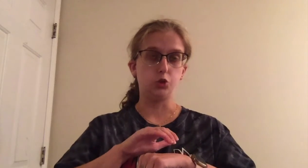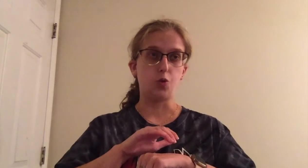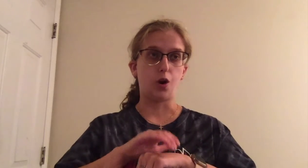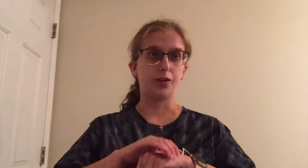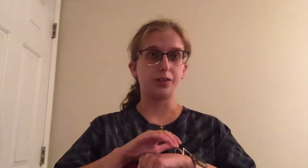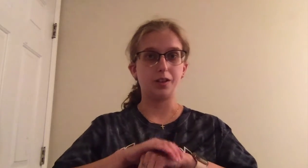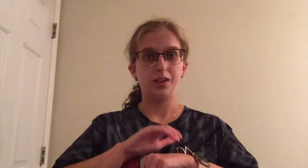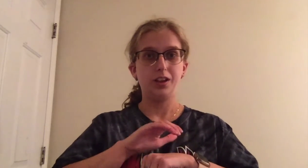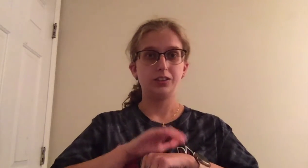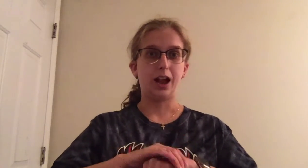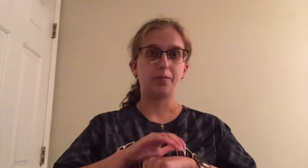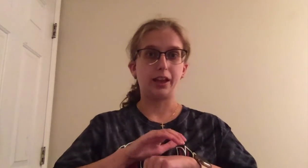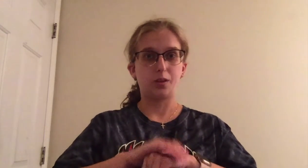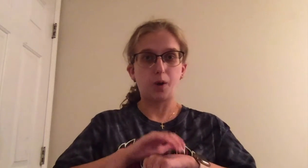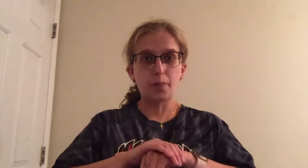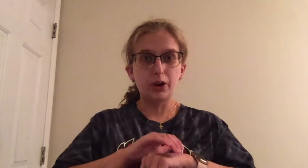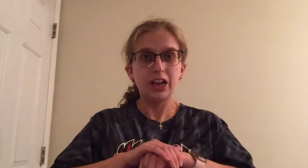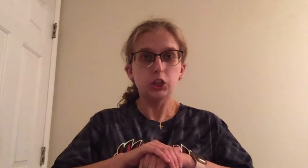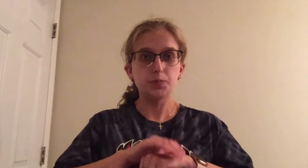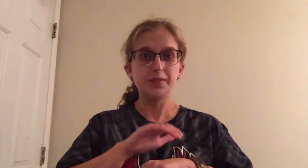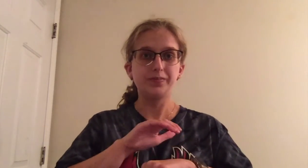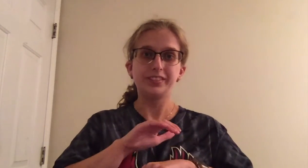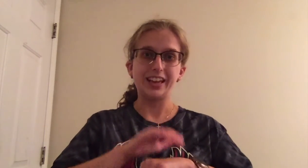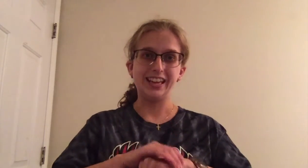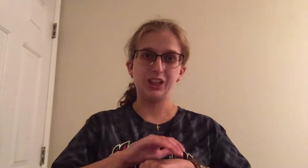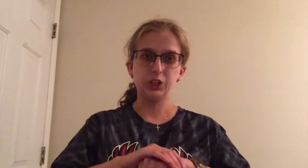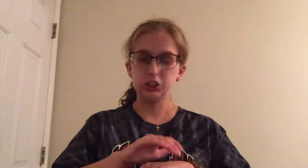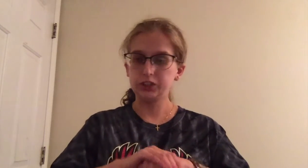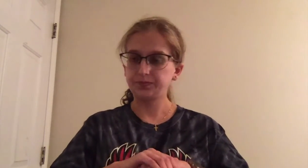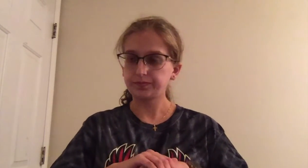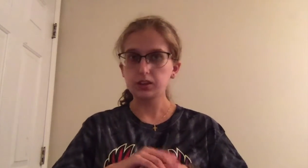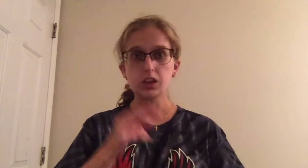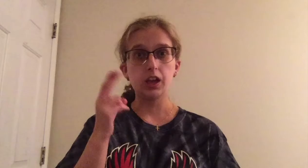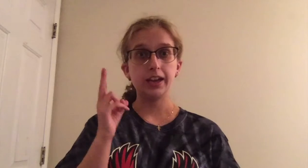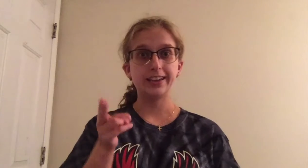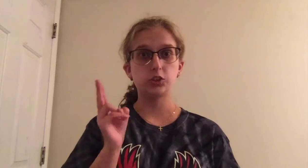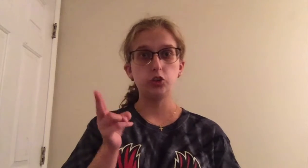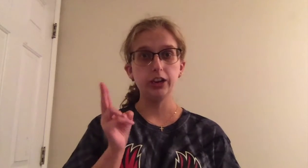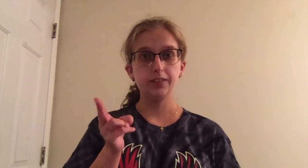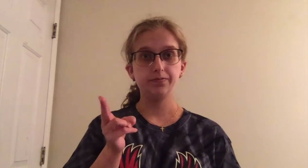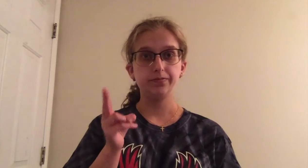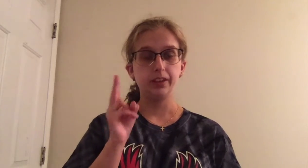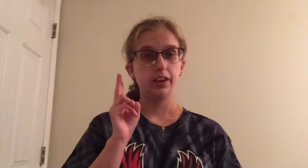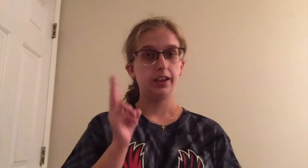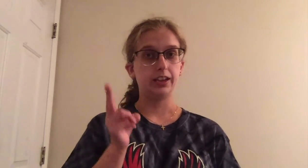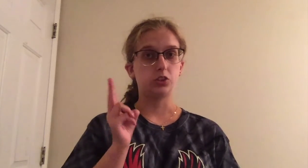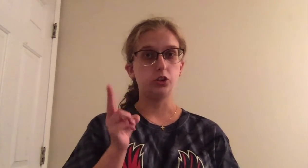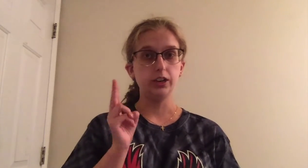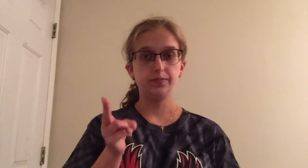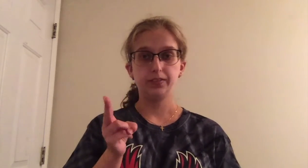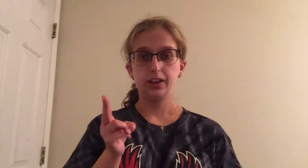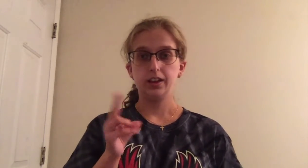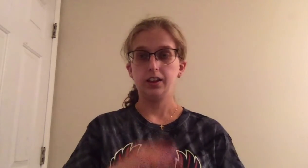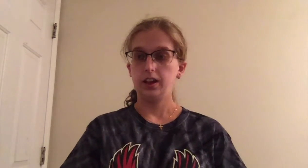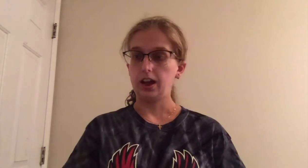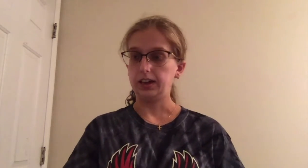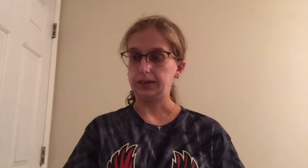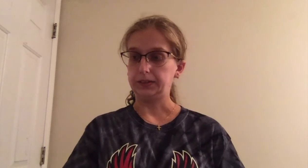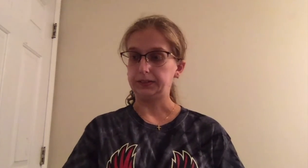are like the proper Englishman. English. History. History.